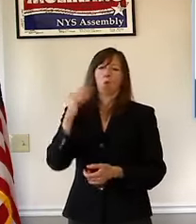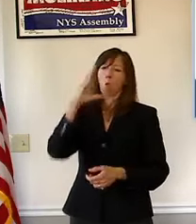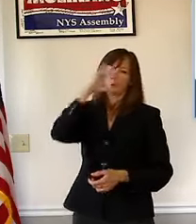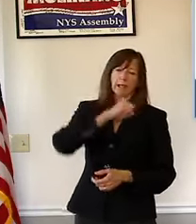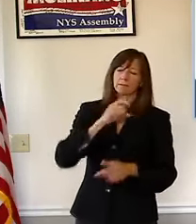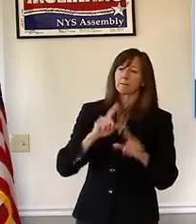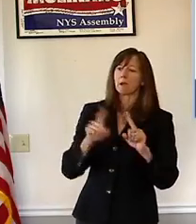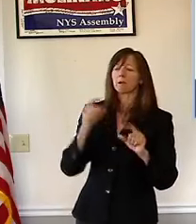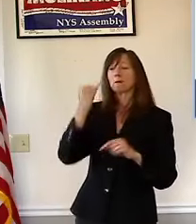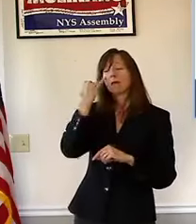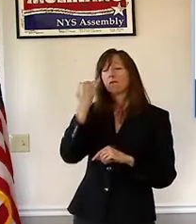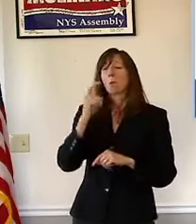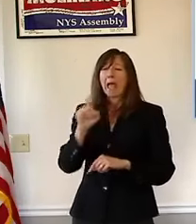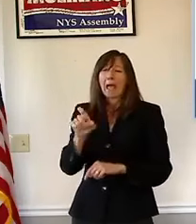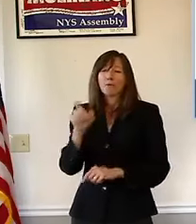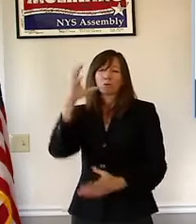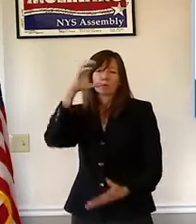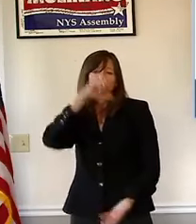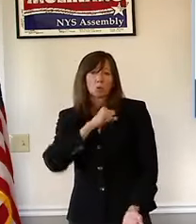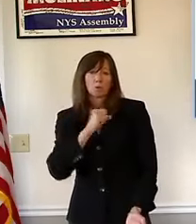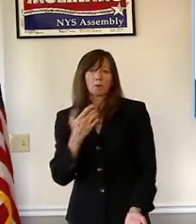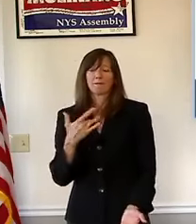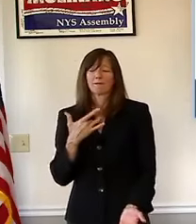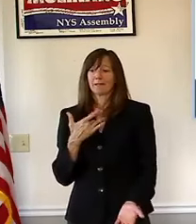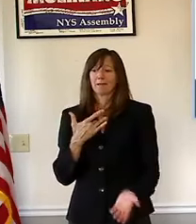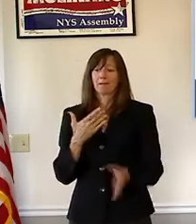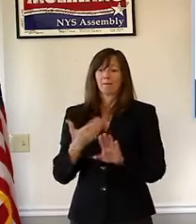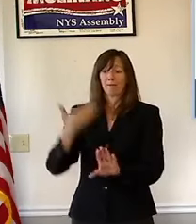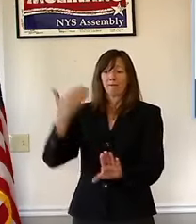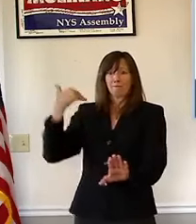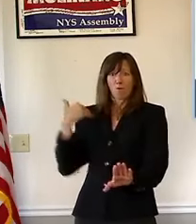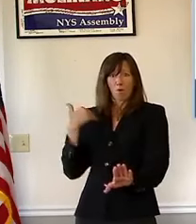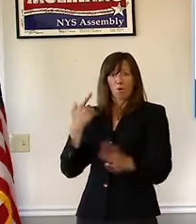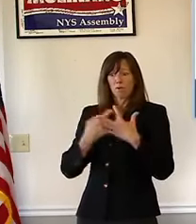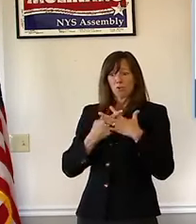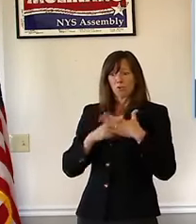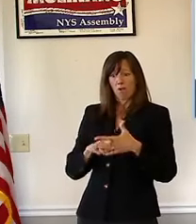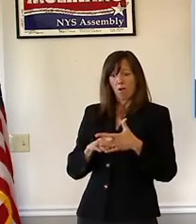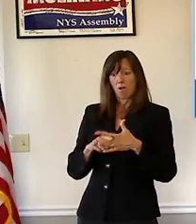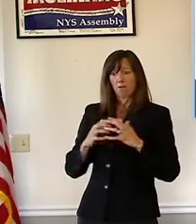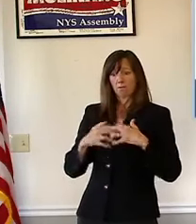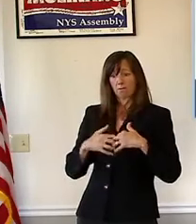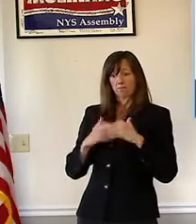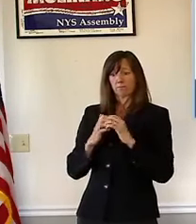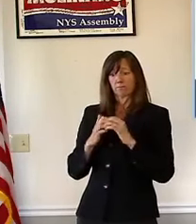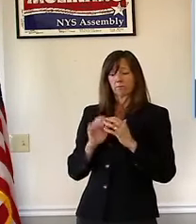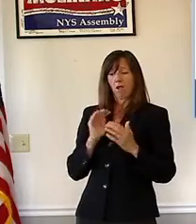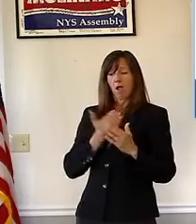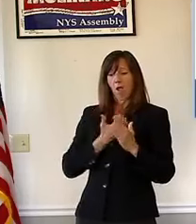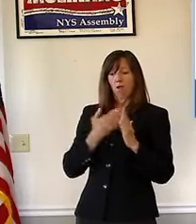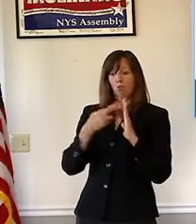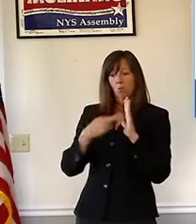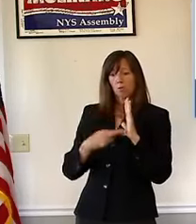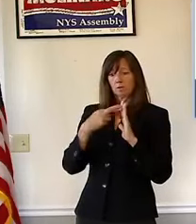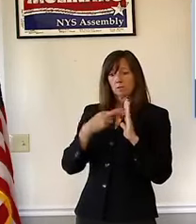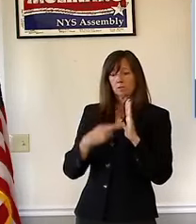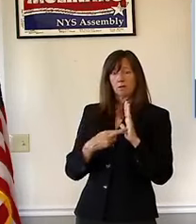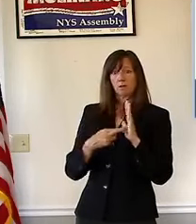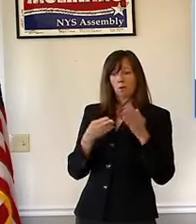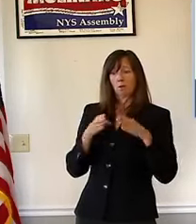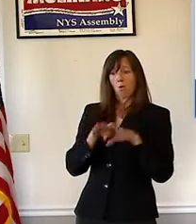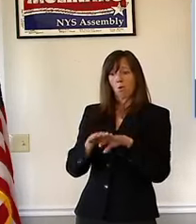steps that were instituted very early was probably the contributors of the